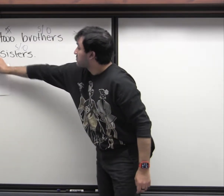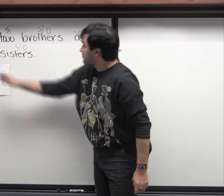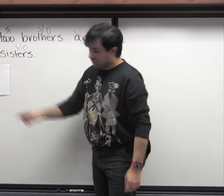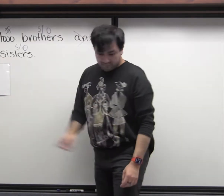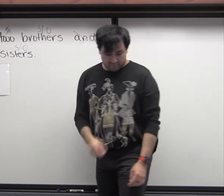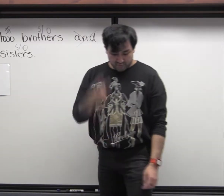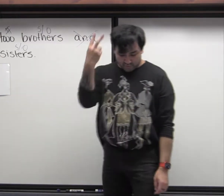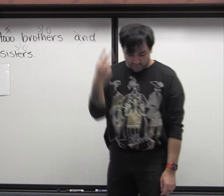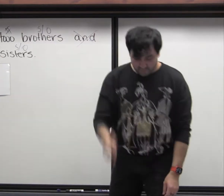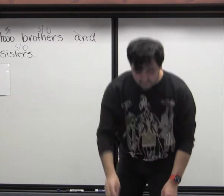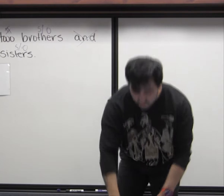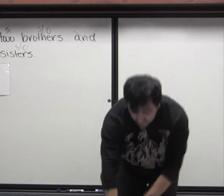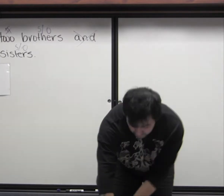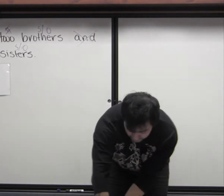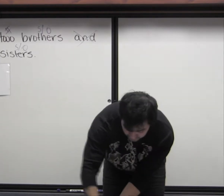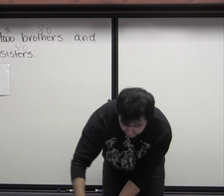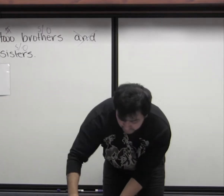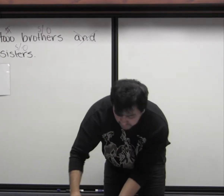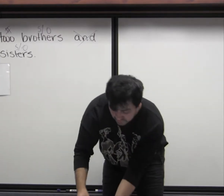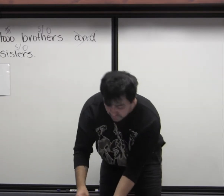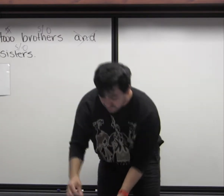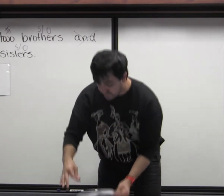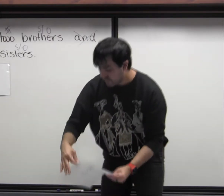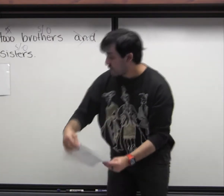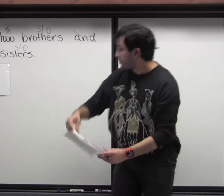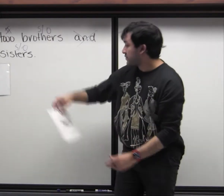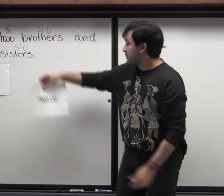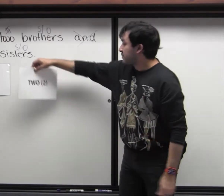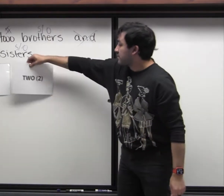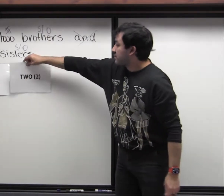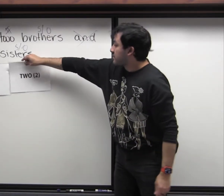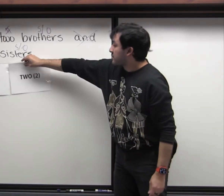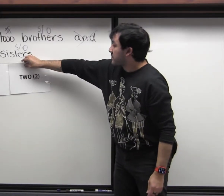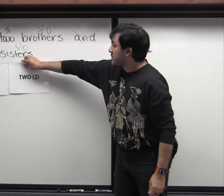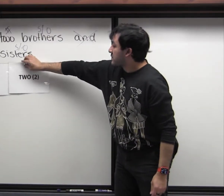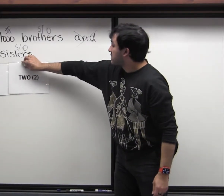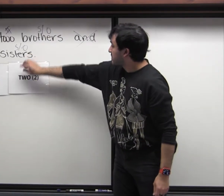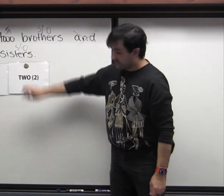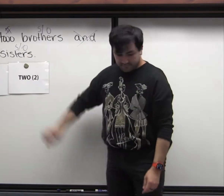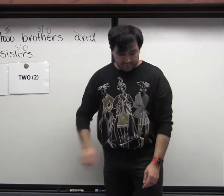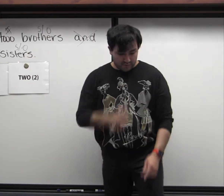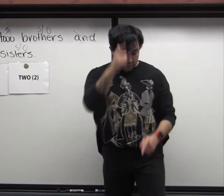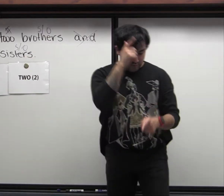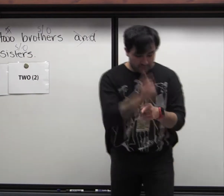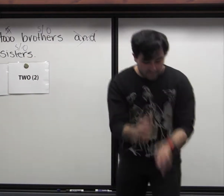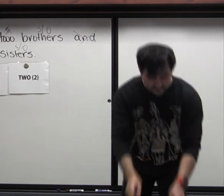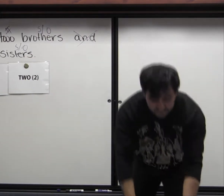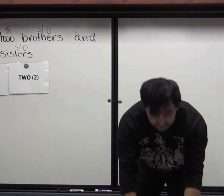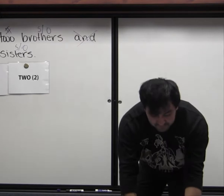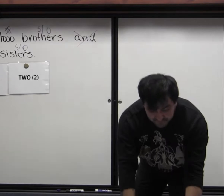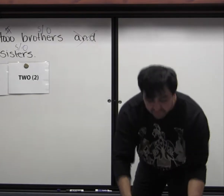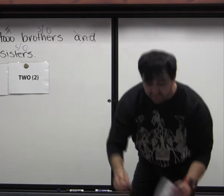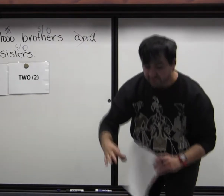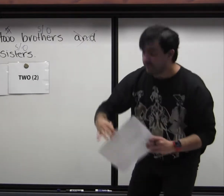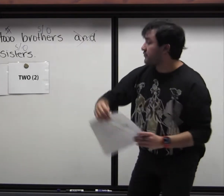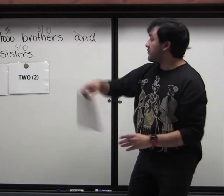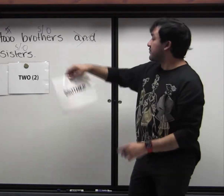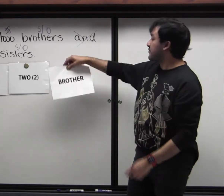As always, we can see everything is in capital letters because we do want to distinguish our gloss from our